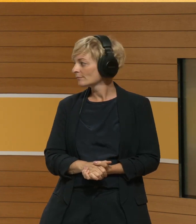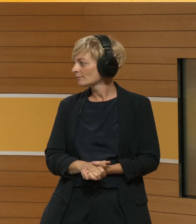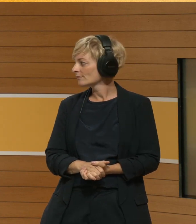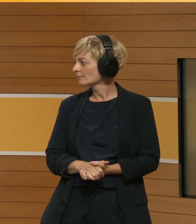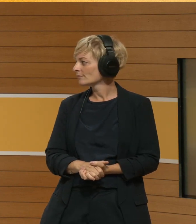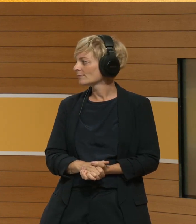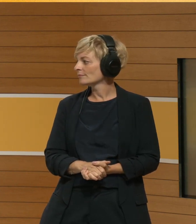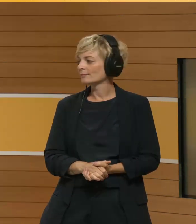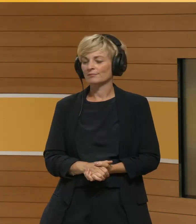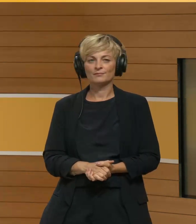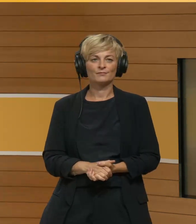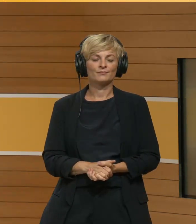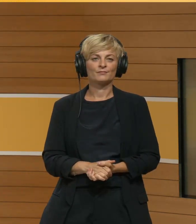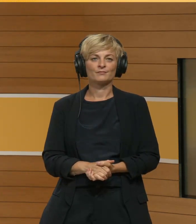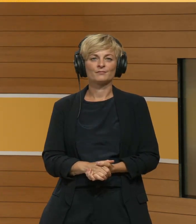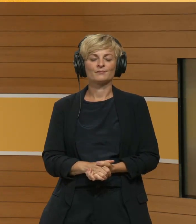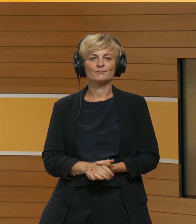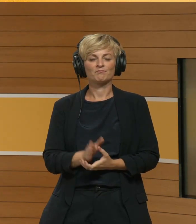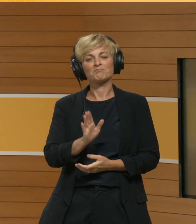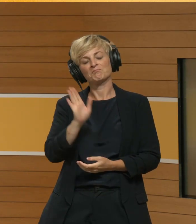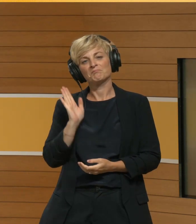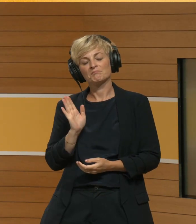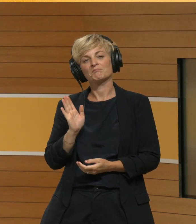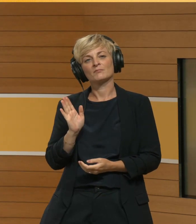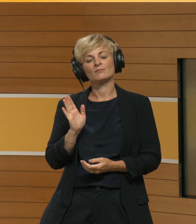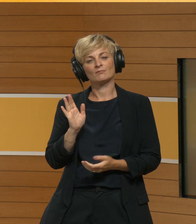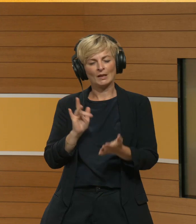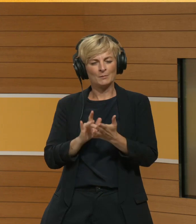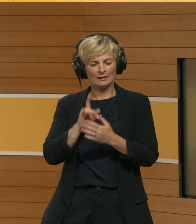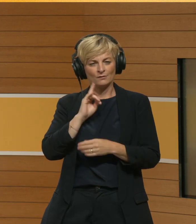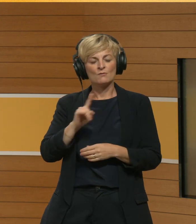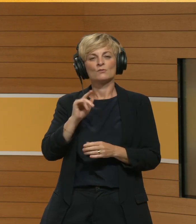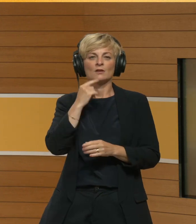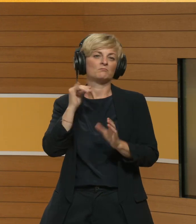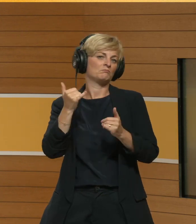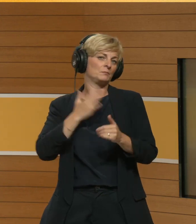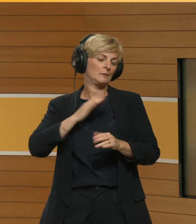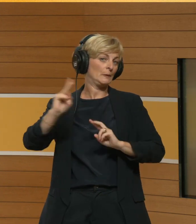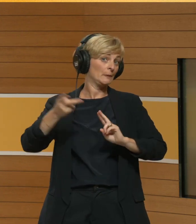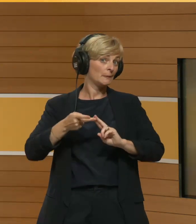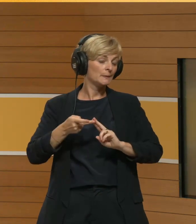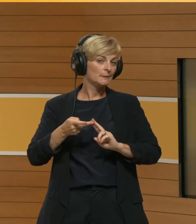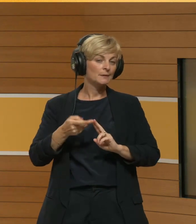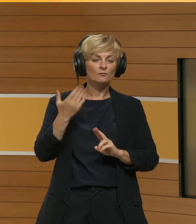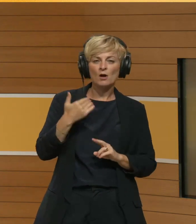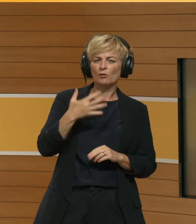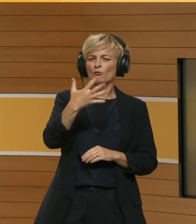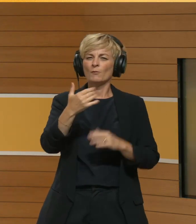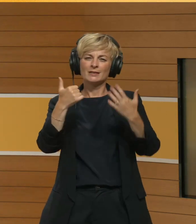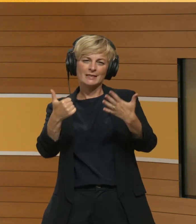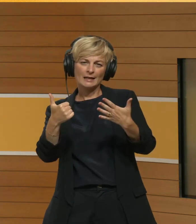group of 6 people, interprofessional, and then we have 3 people who are